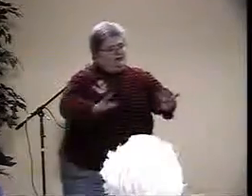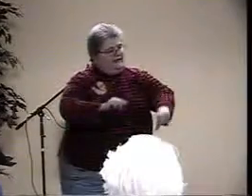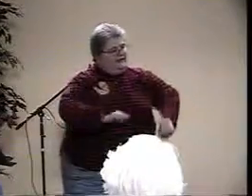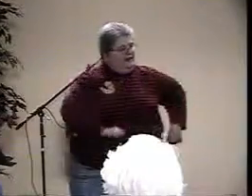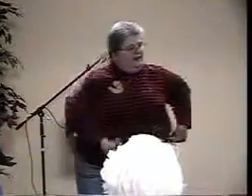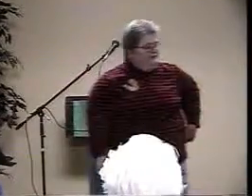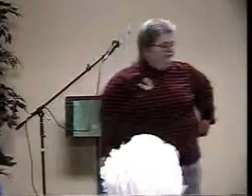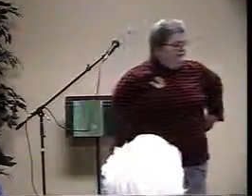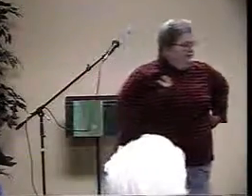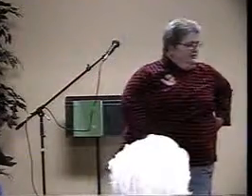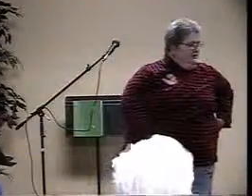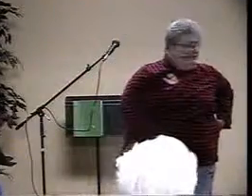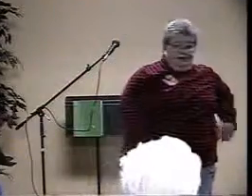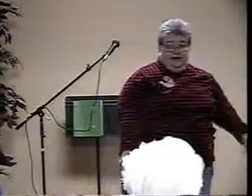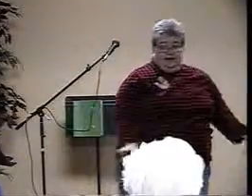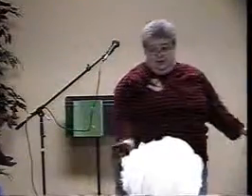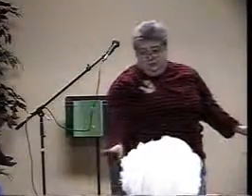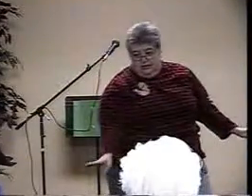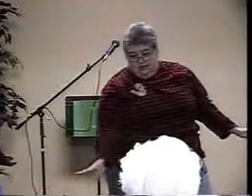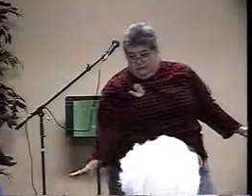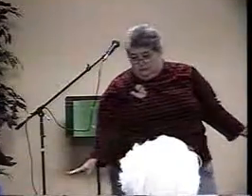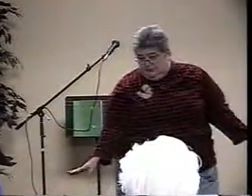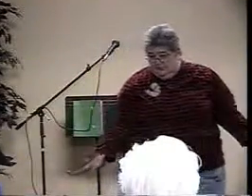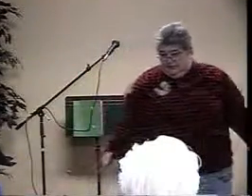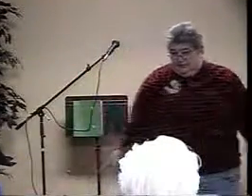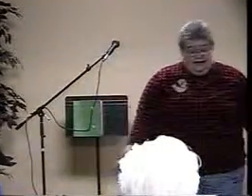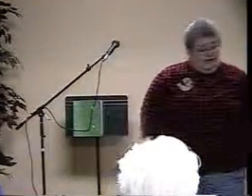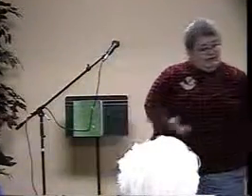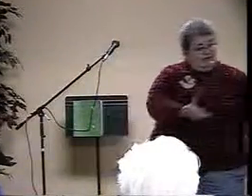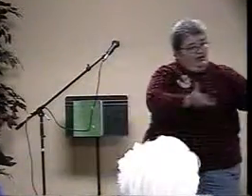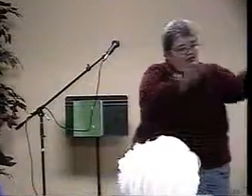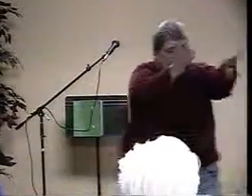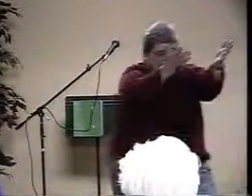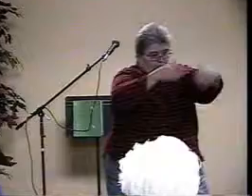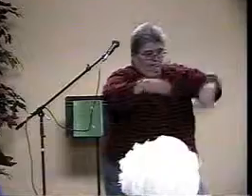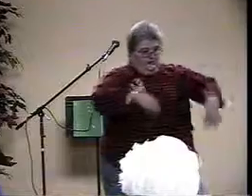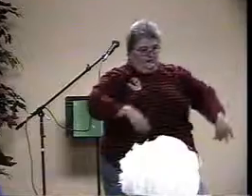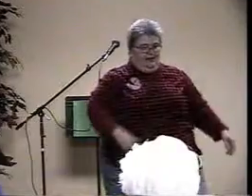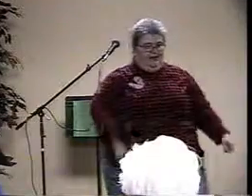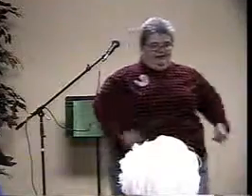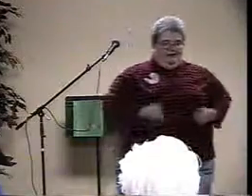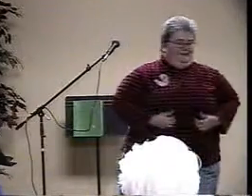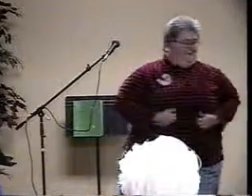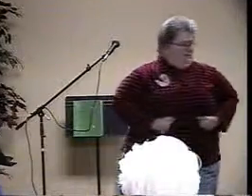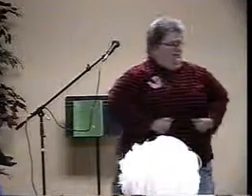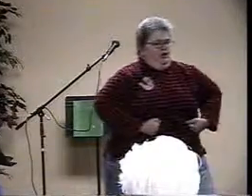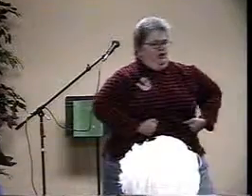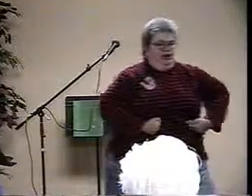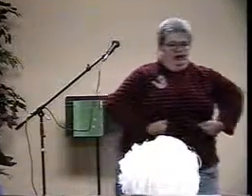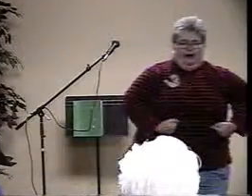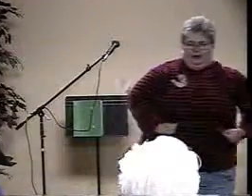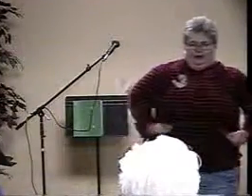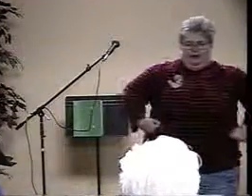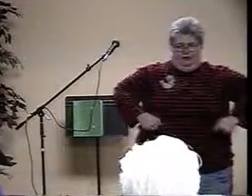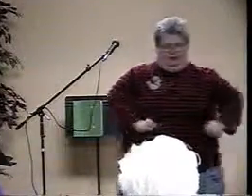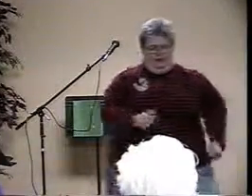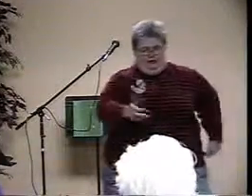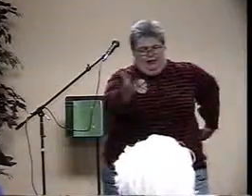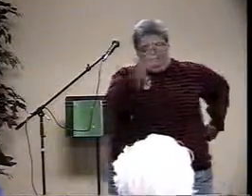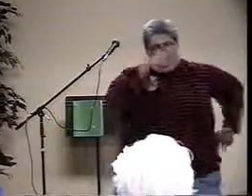into that tavern. Now the barkeep, he saw this important looking man. He said, how can I help you, sir? You know, I'll do anything